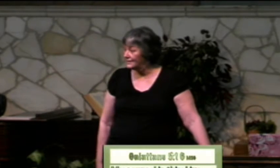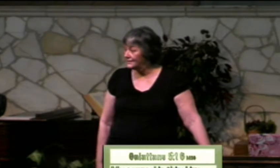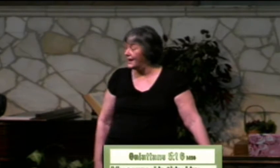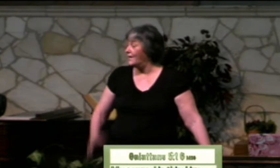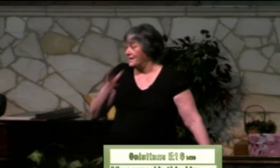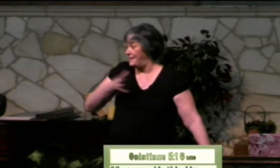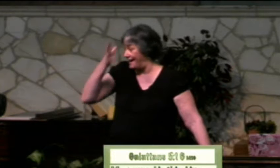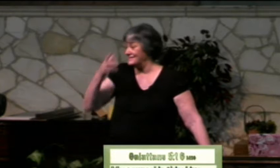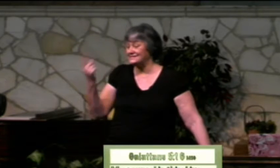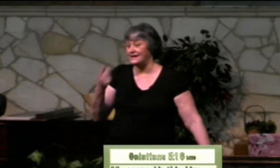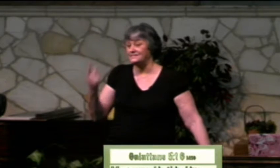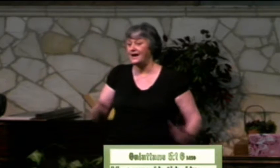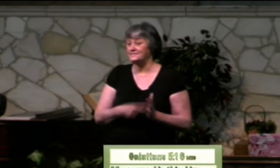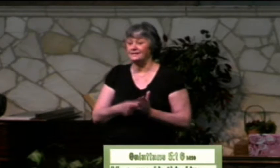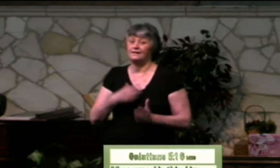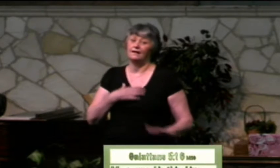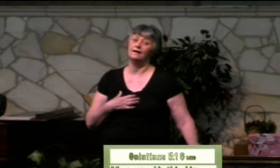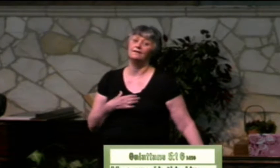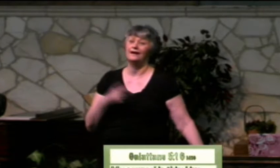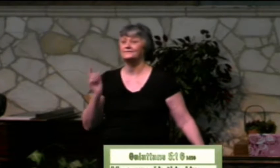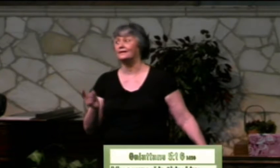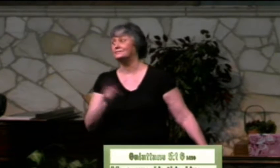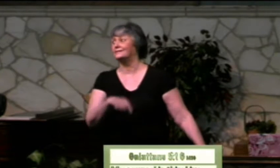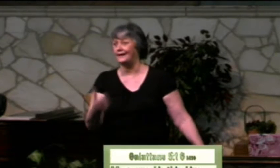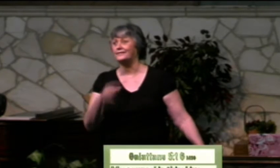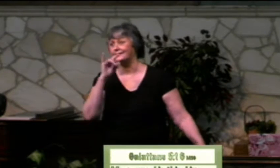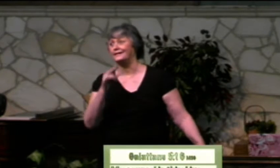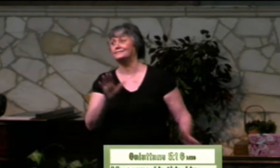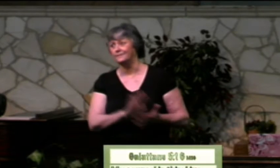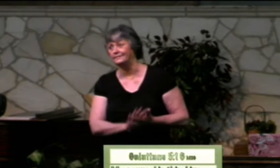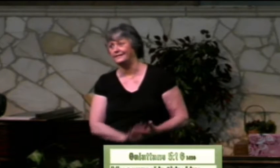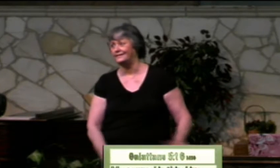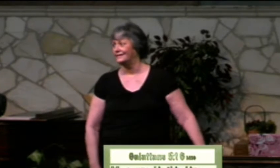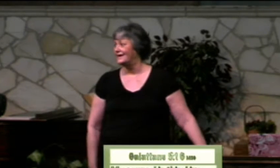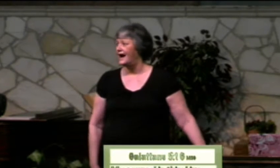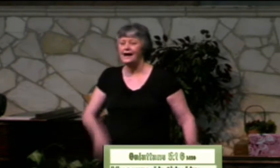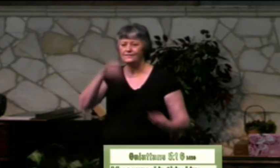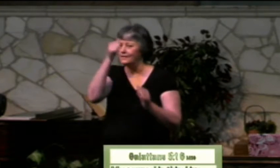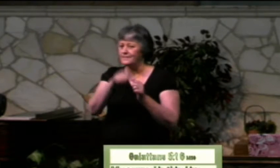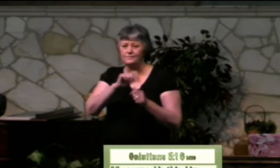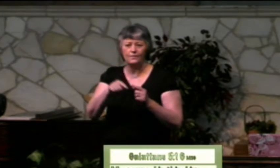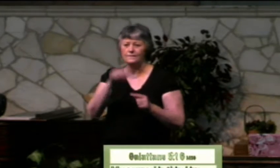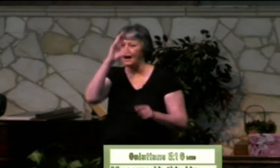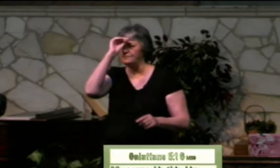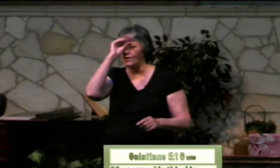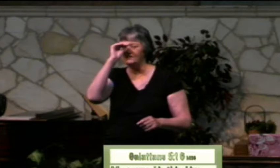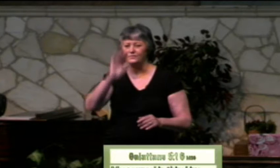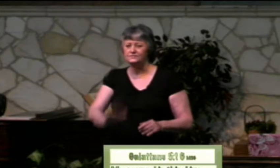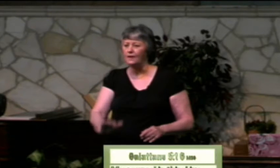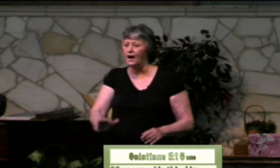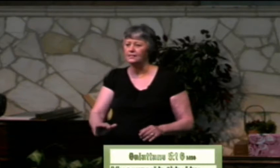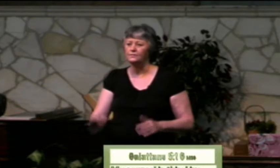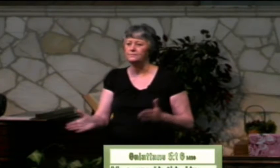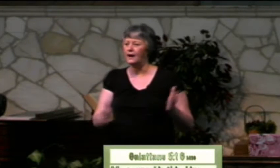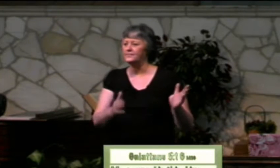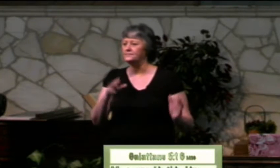You know, parents sometimes they're like, oh, I have to go to another kid's movie. I can remember when my boys were small and we brought them to